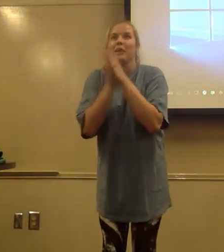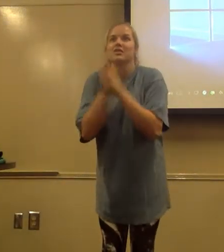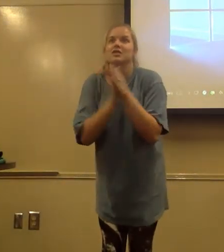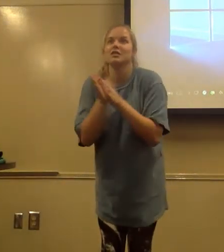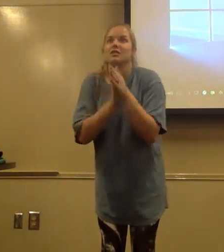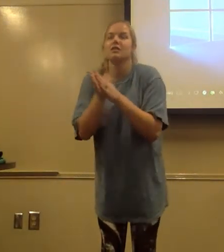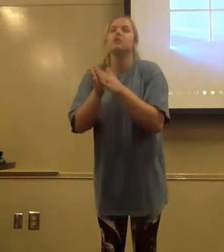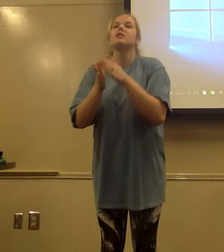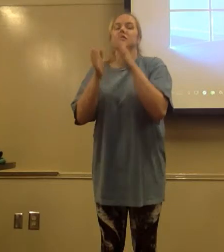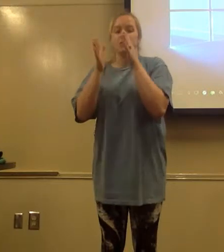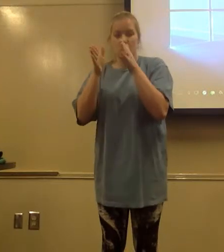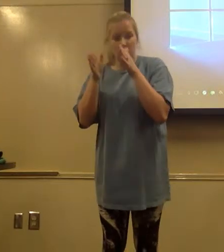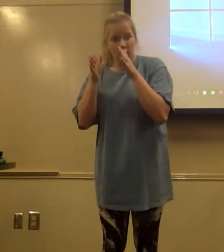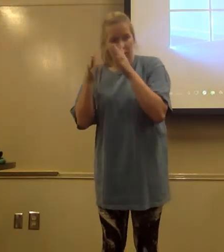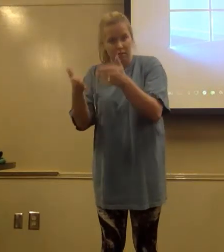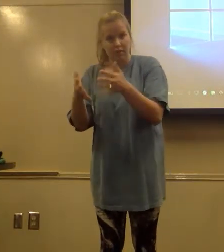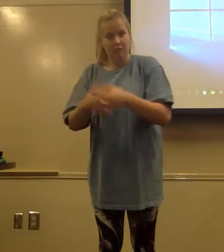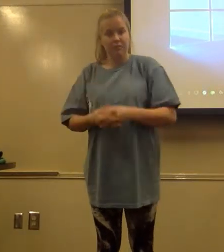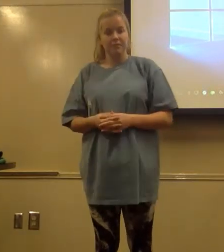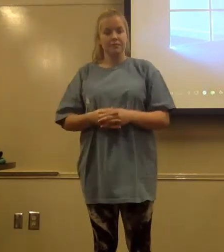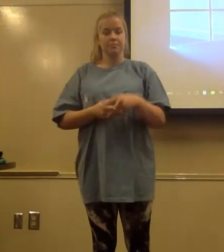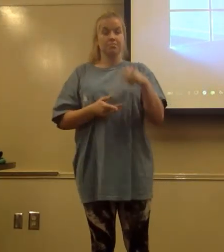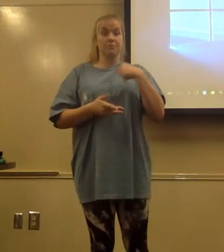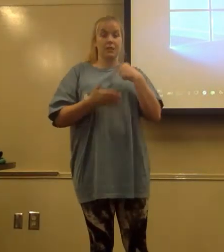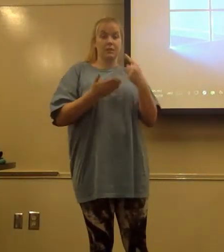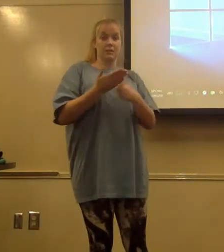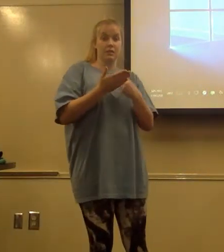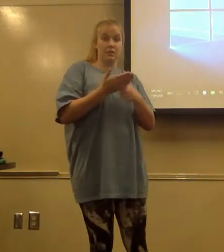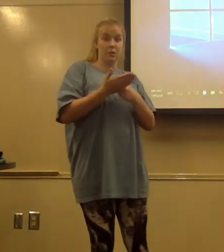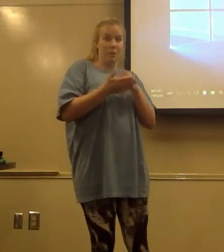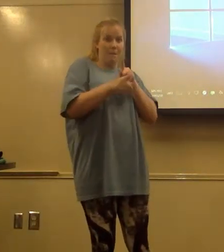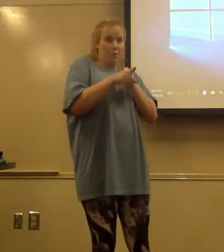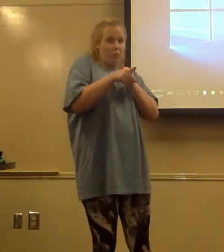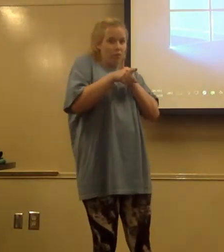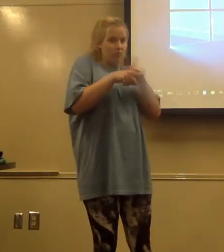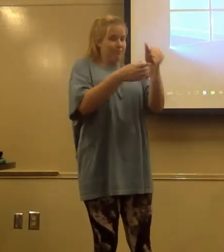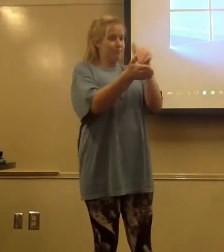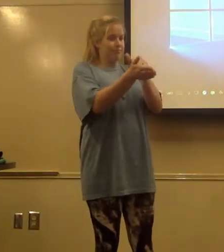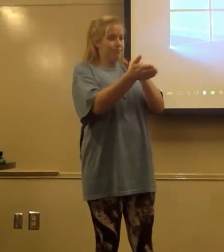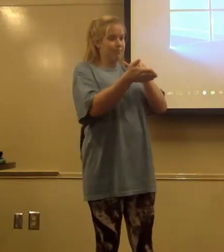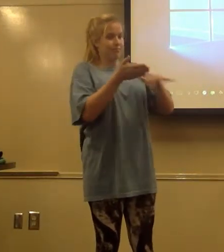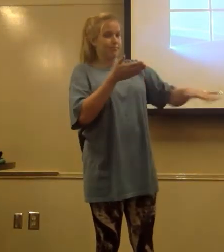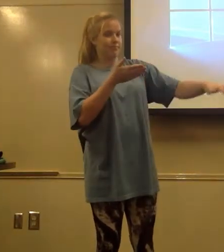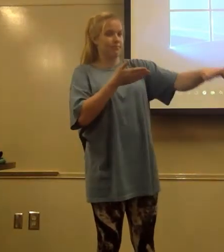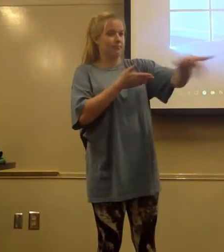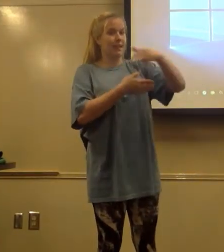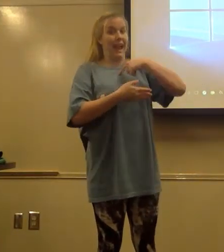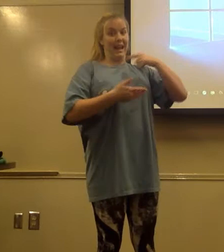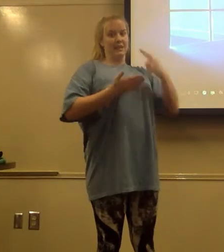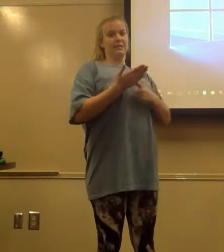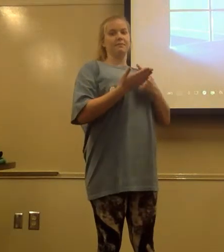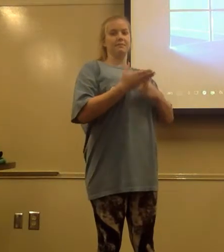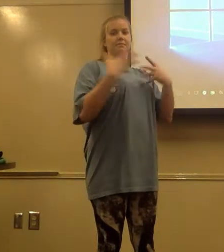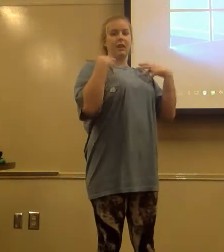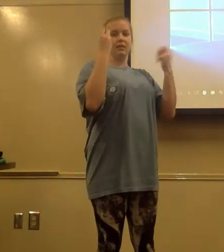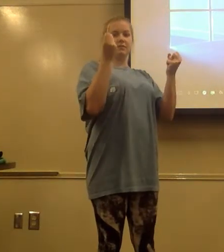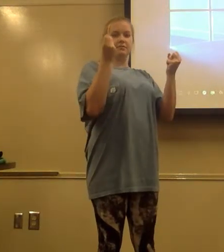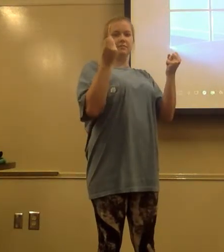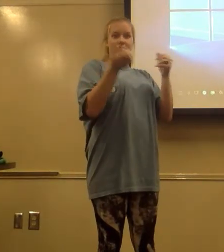I talk mostly to professional medical audiences, and they care about the medicine, so I talk about health. But for people that don't care about health, I don't bring up